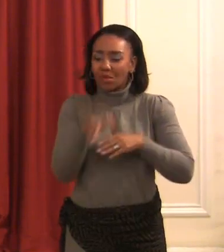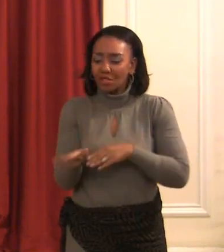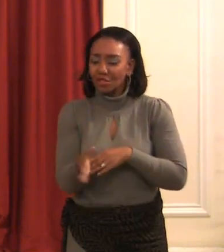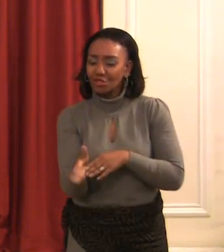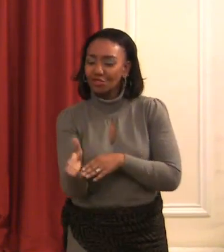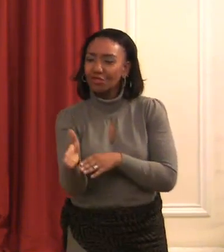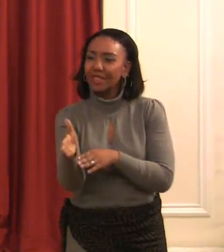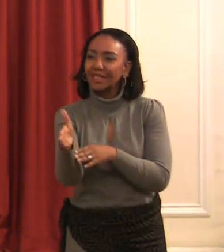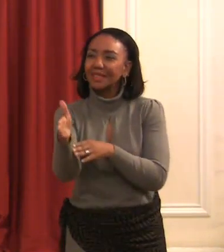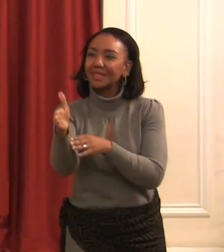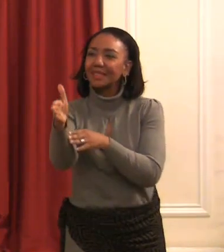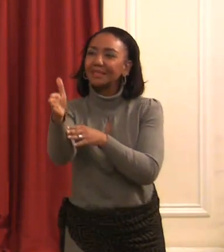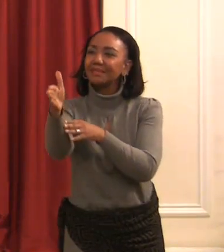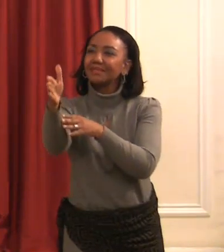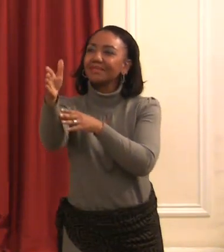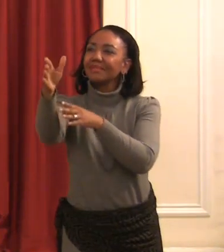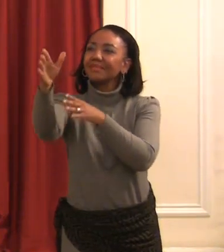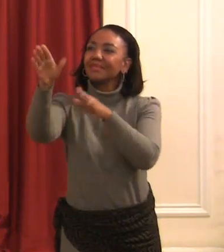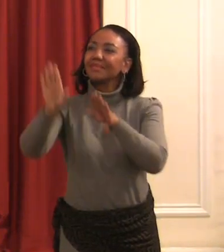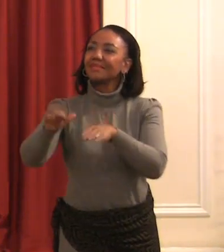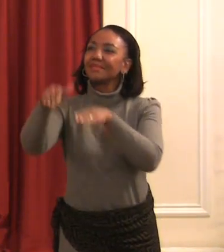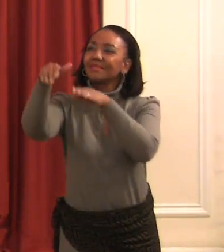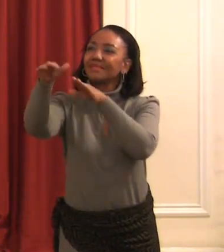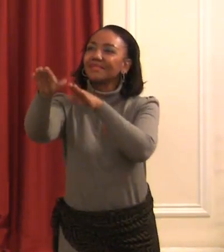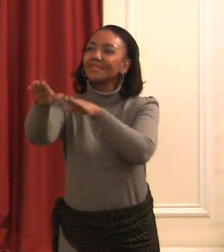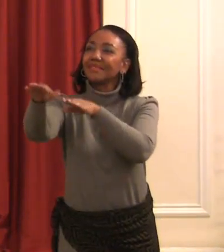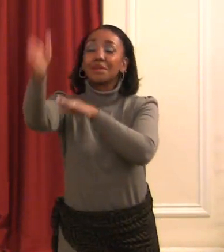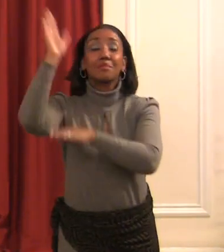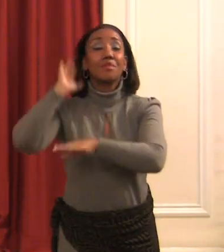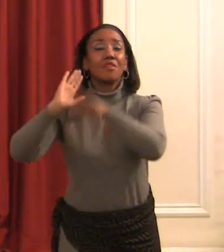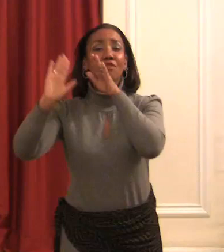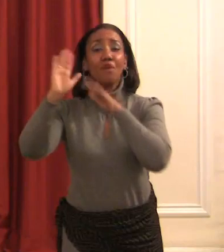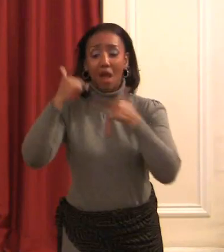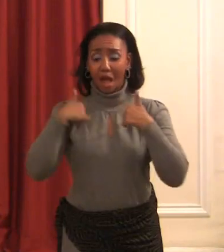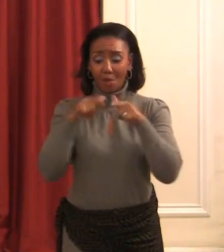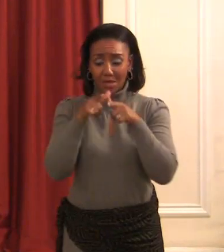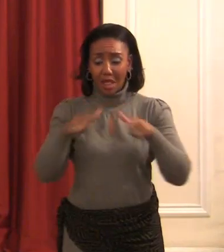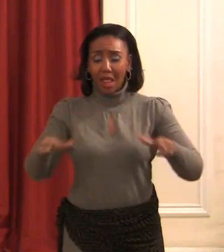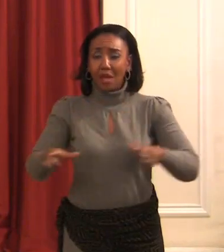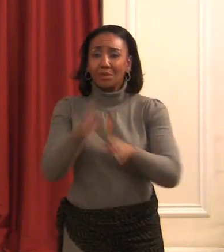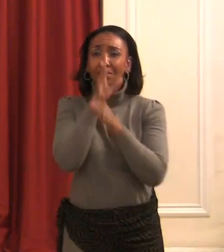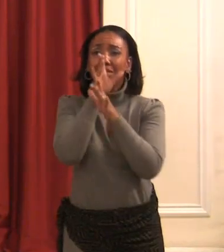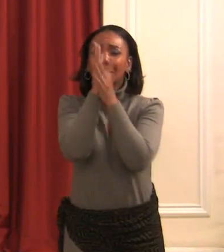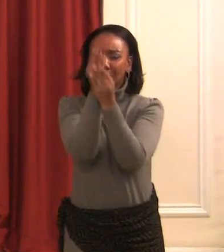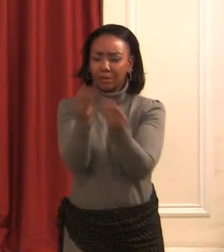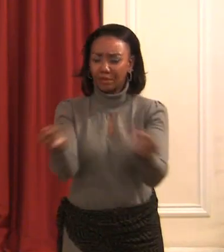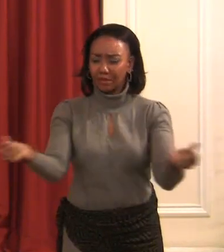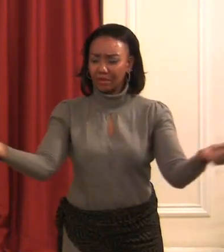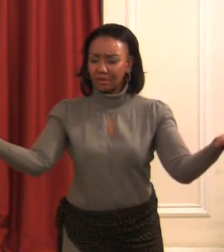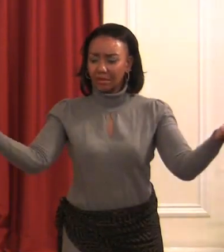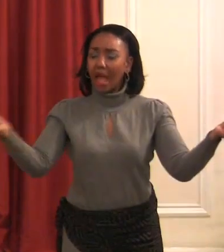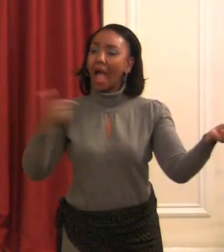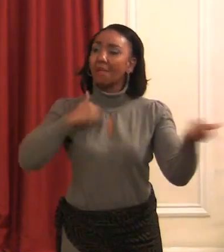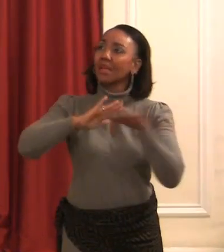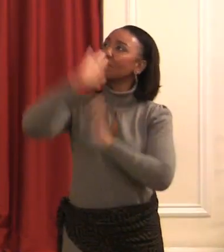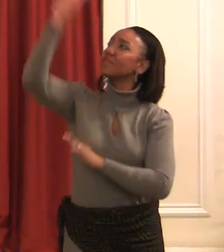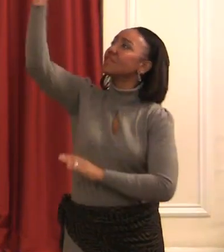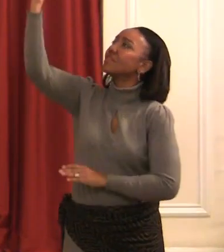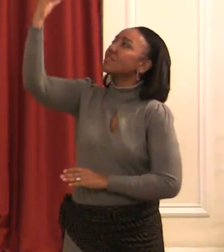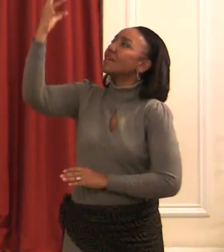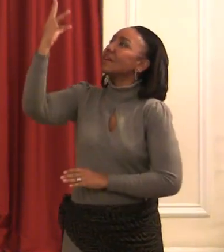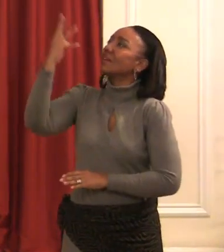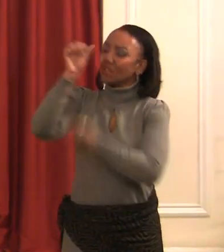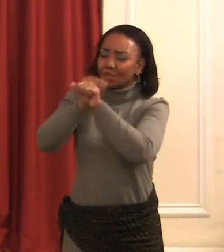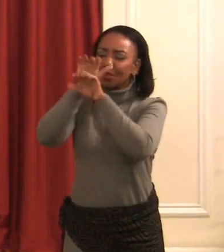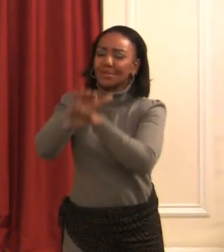a home nestled in my memory. Once I was a language that died. I have been sunlight,